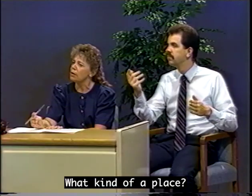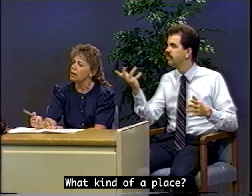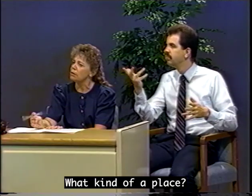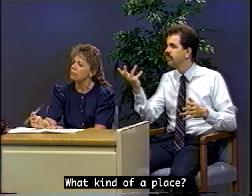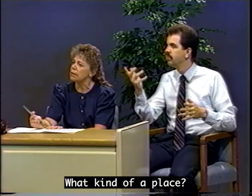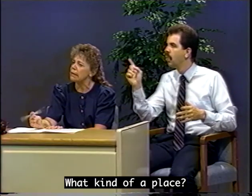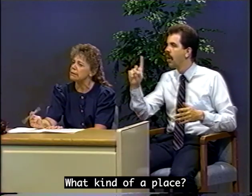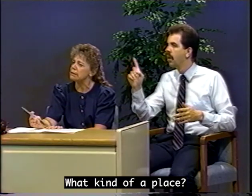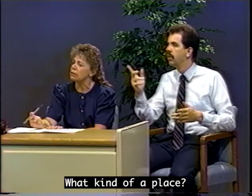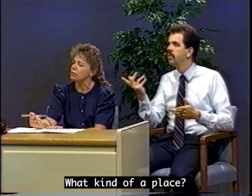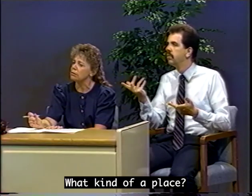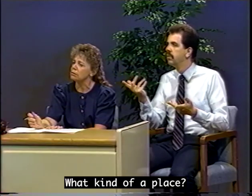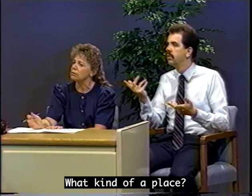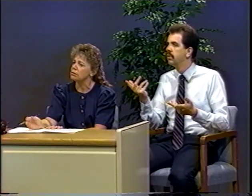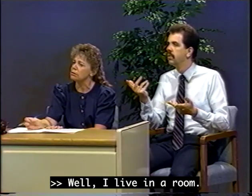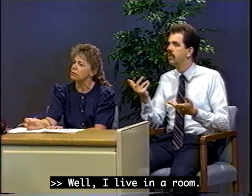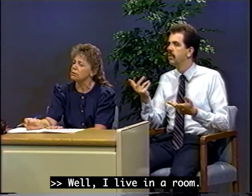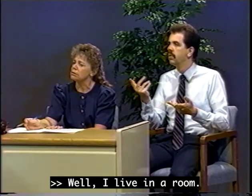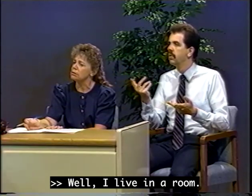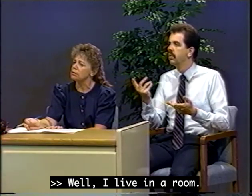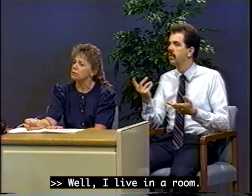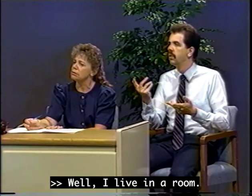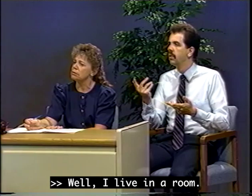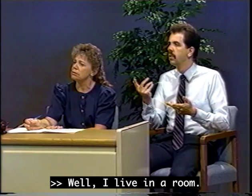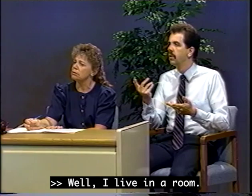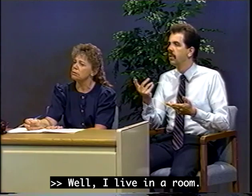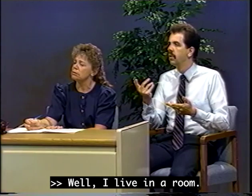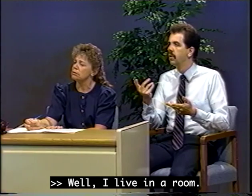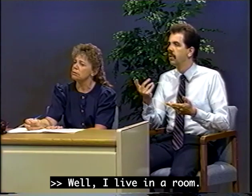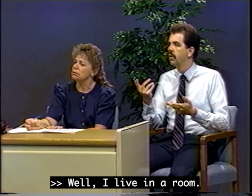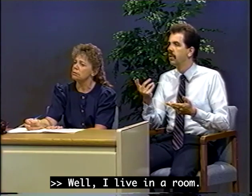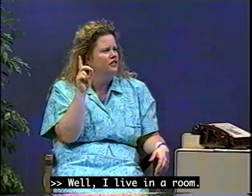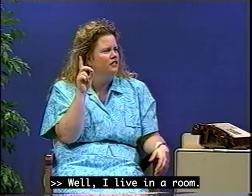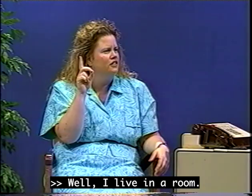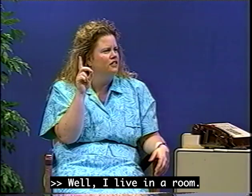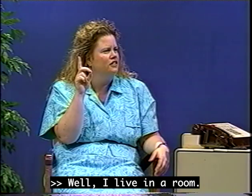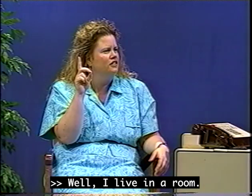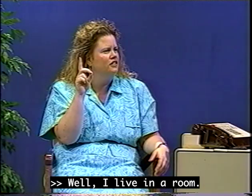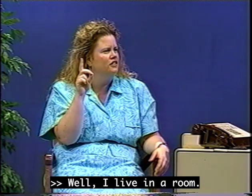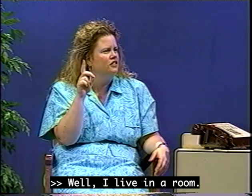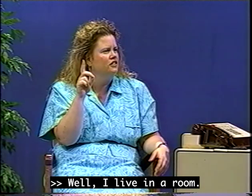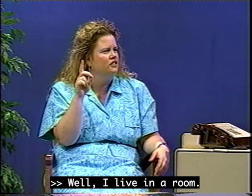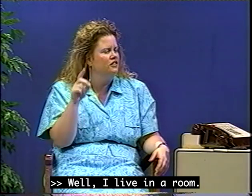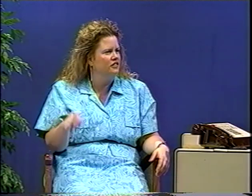a place? Well, I live in a room.